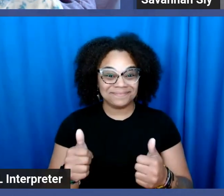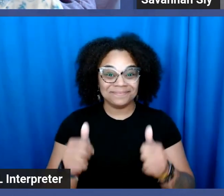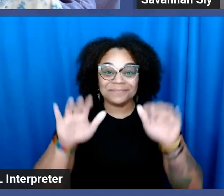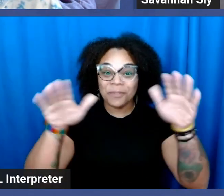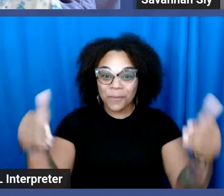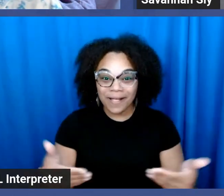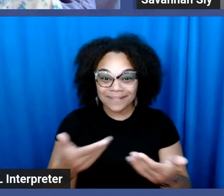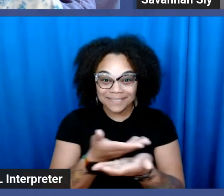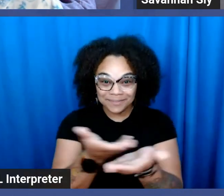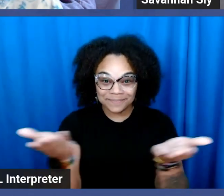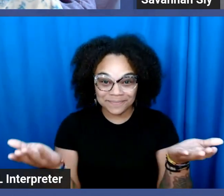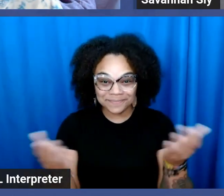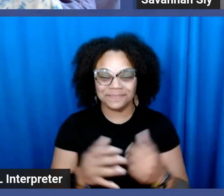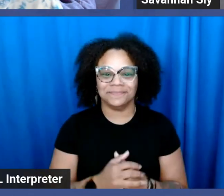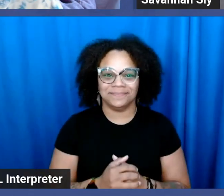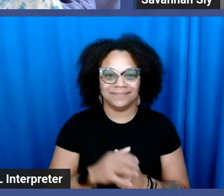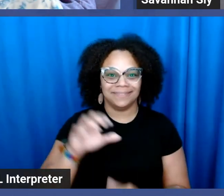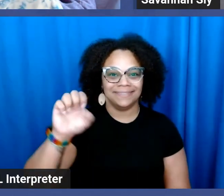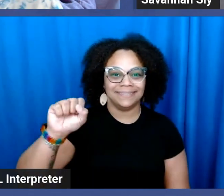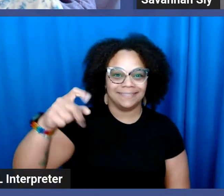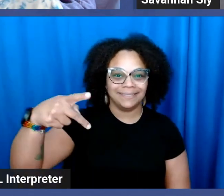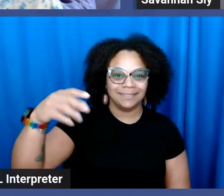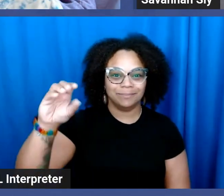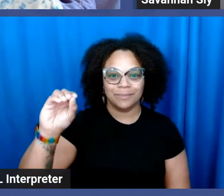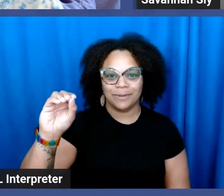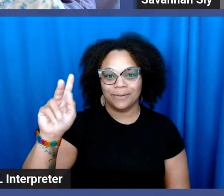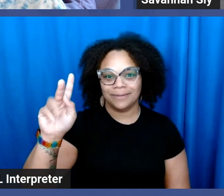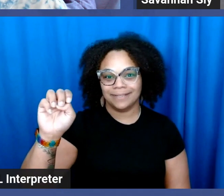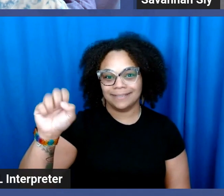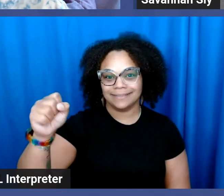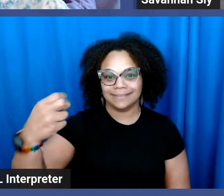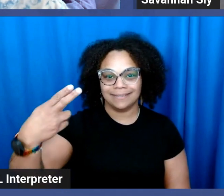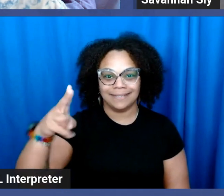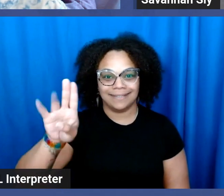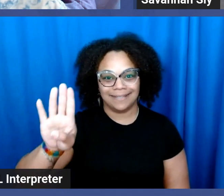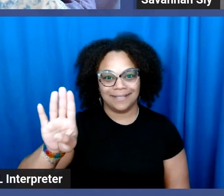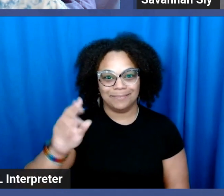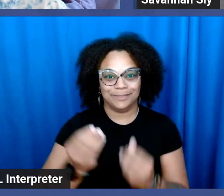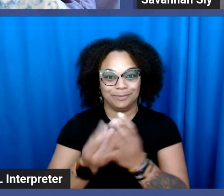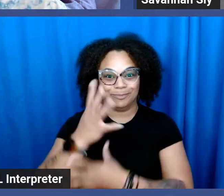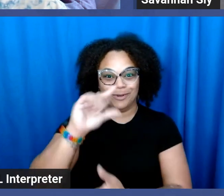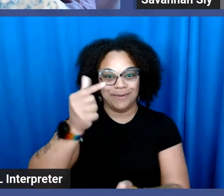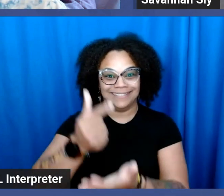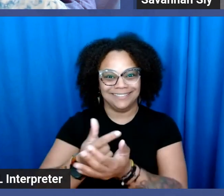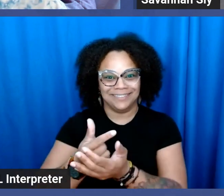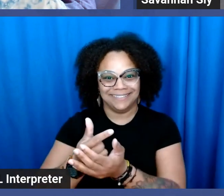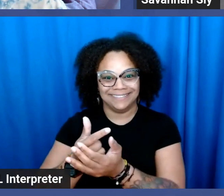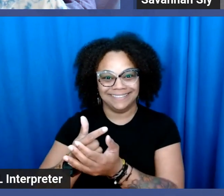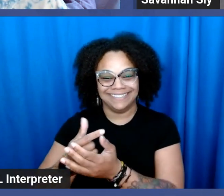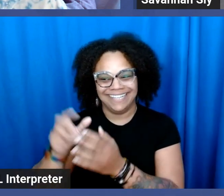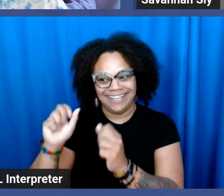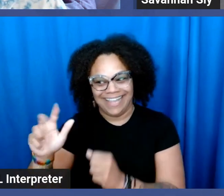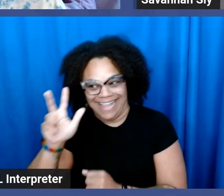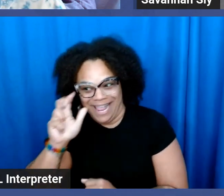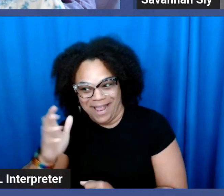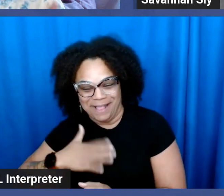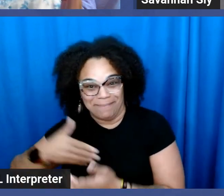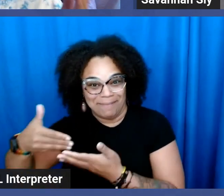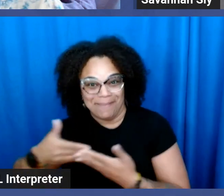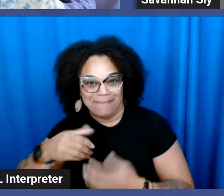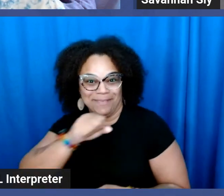Welcome, everyone, to the Spokes Hub spring graduation. That's my baby coughing. He takes the right time.